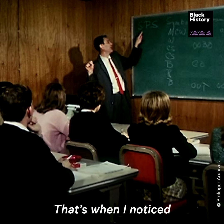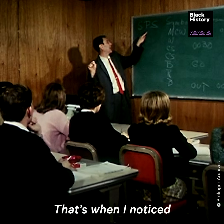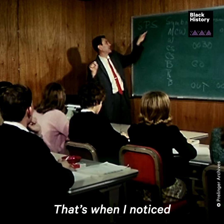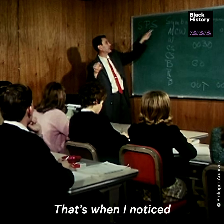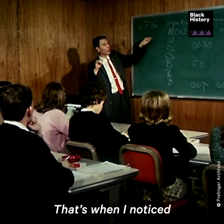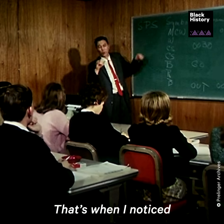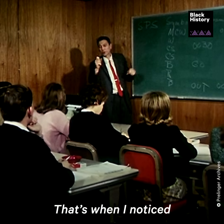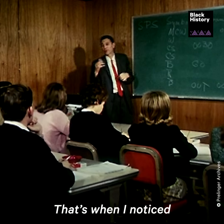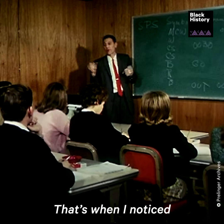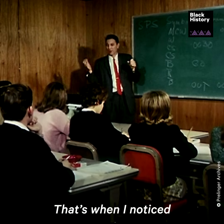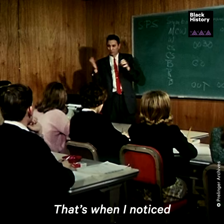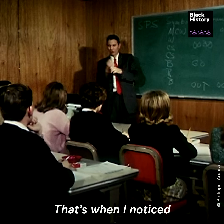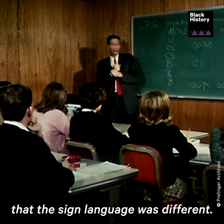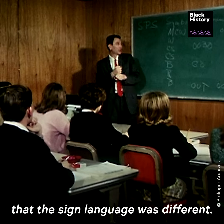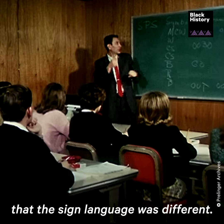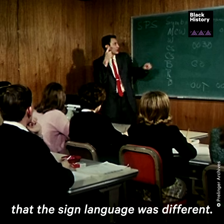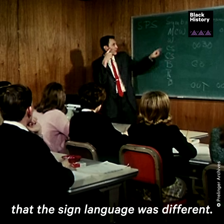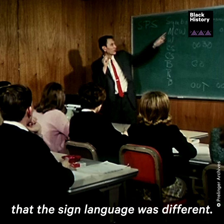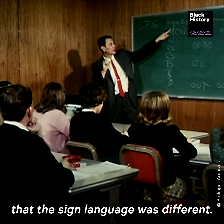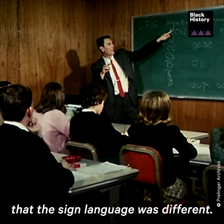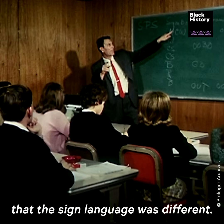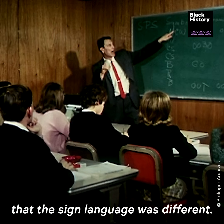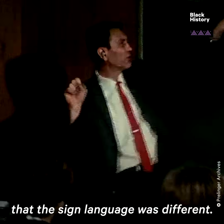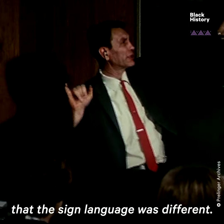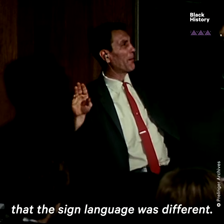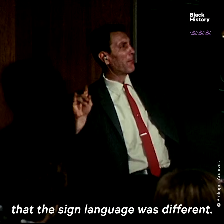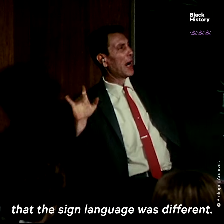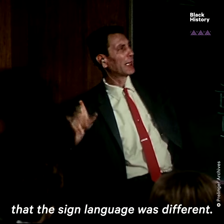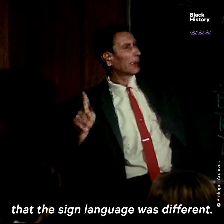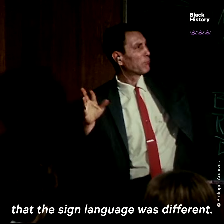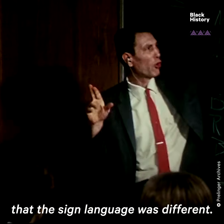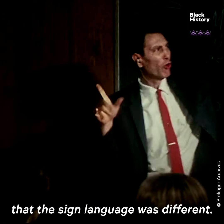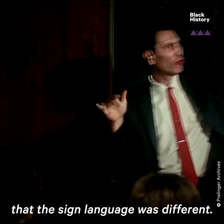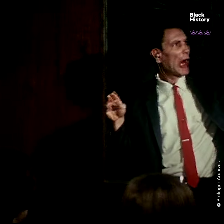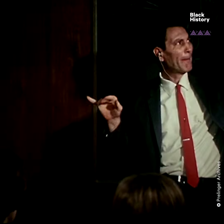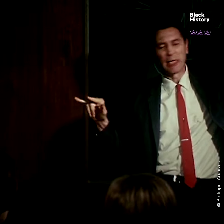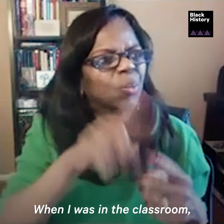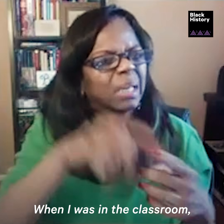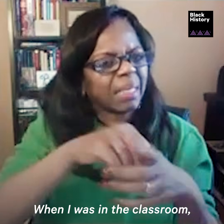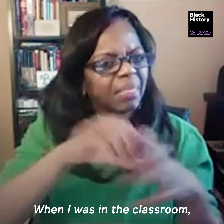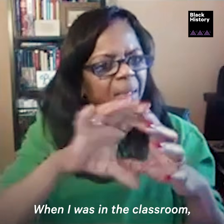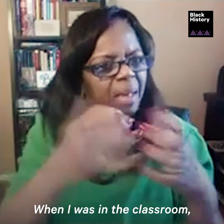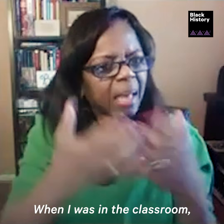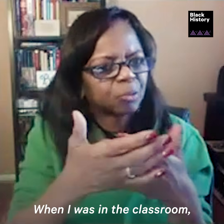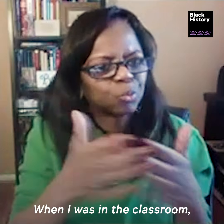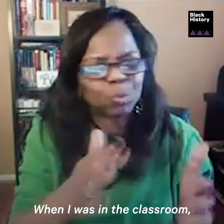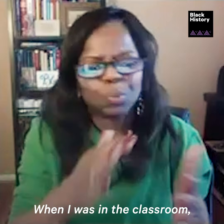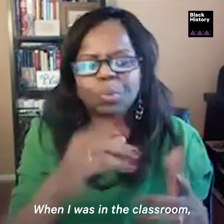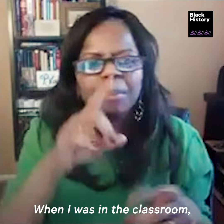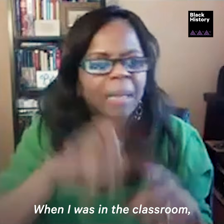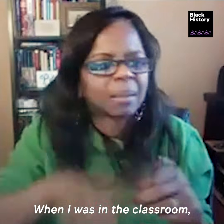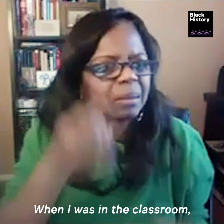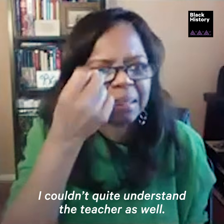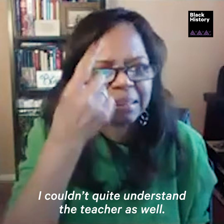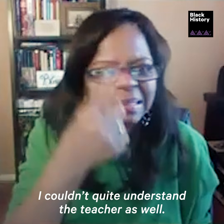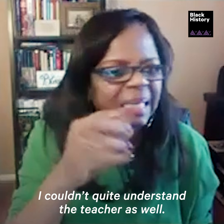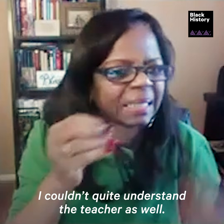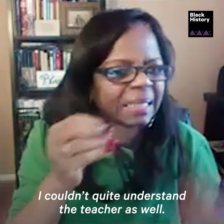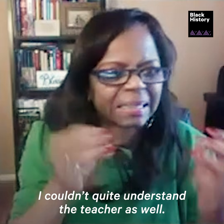That's when I noticed that the sign language was different. When I was in the classroom, I couldn't quite